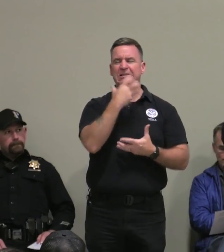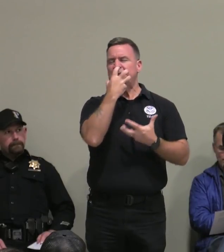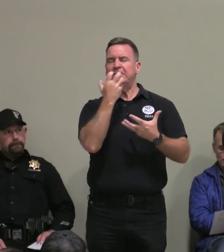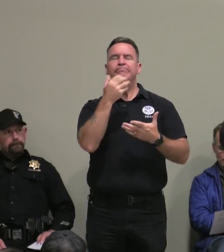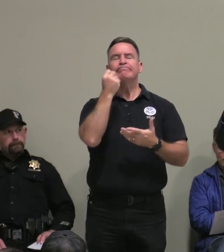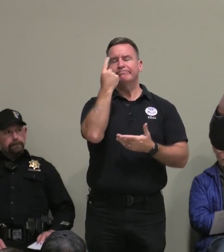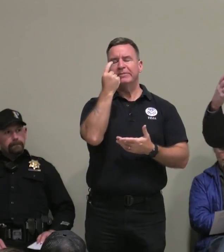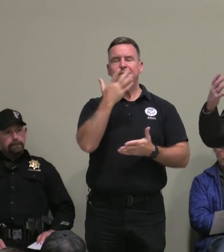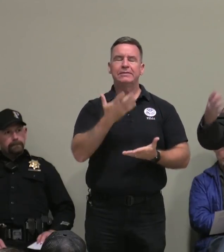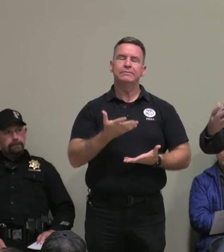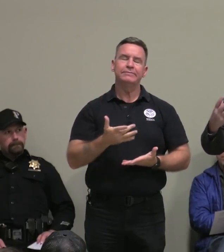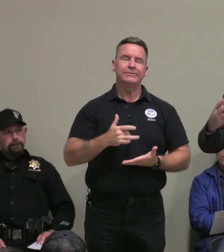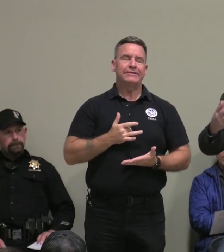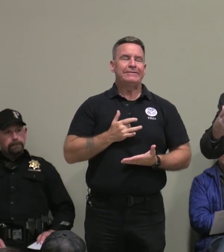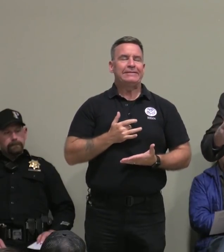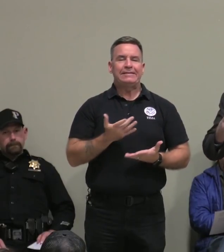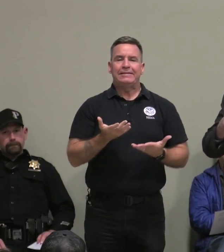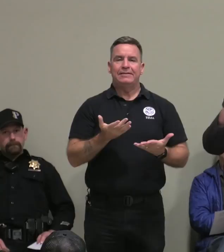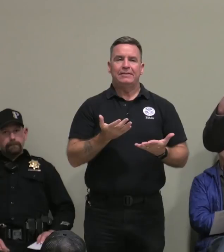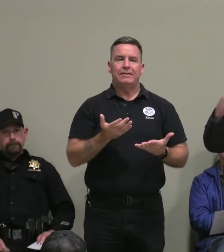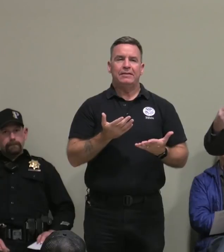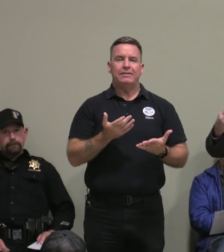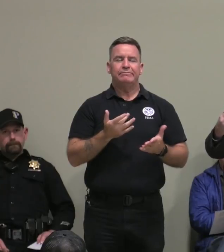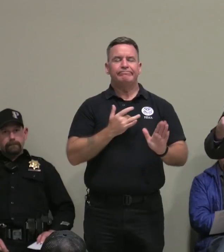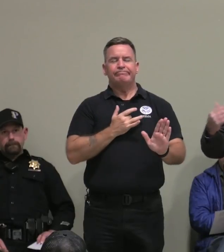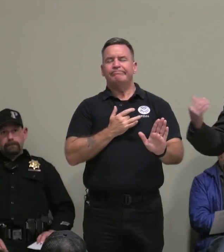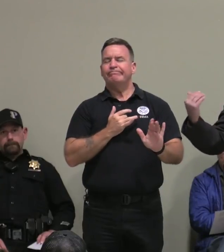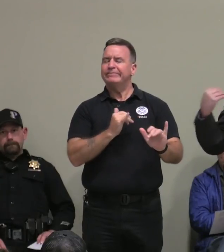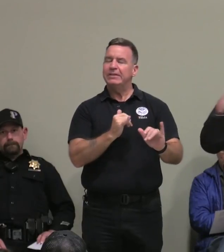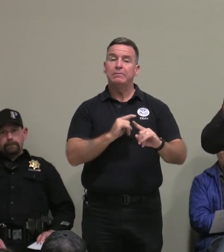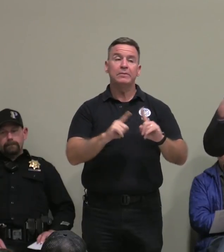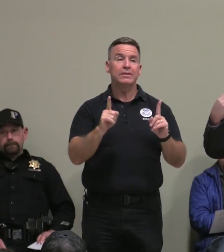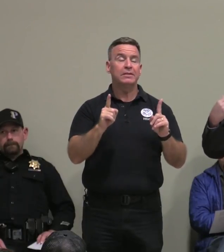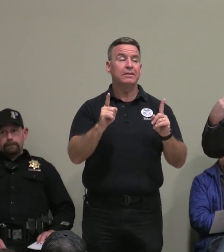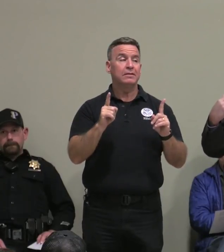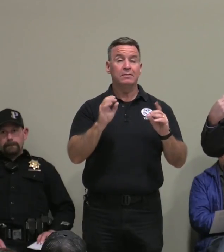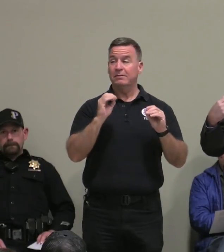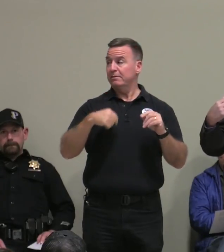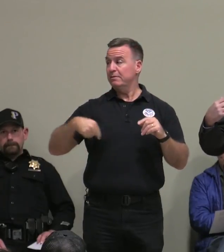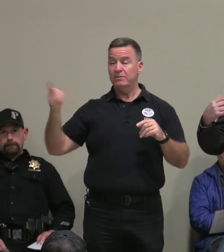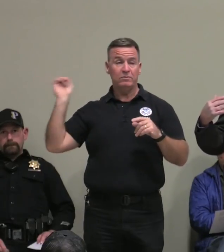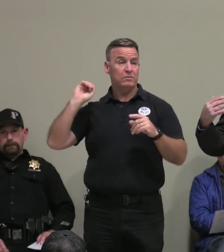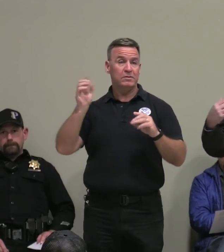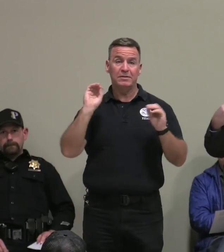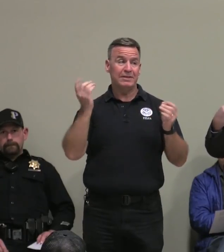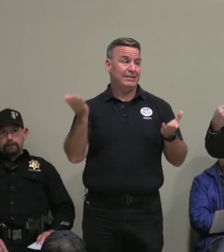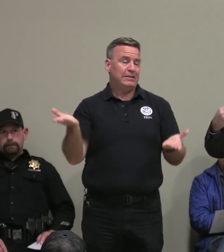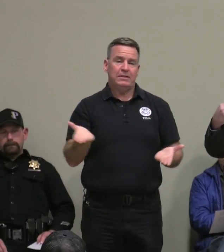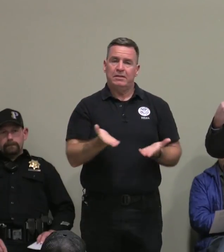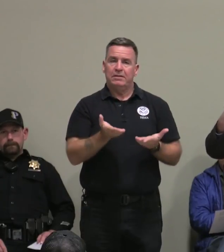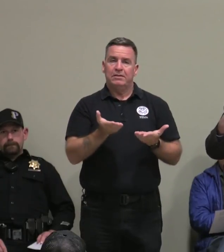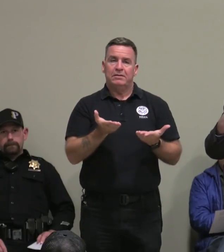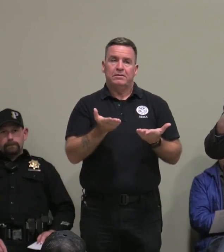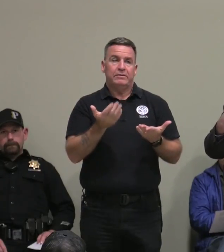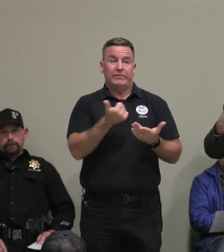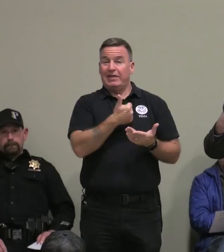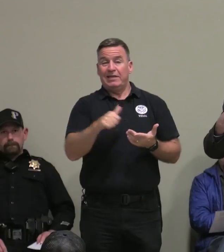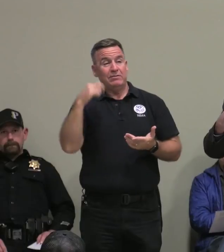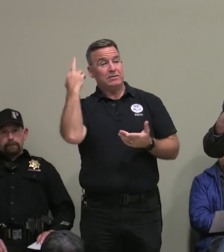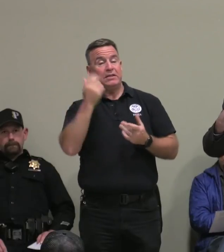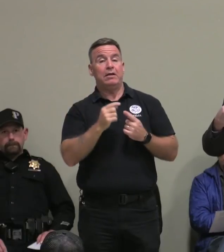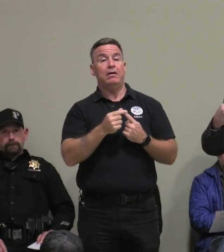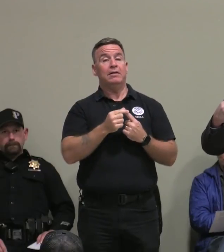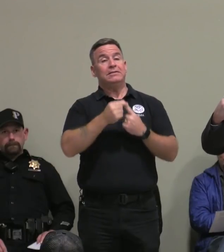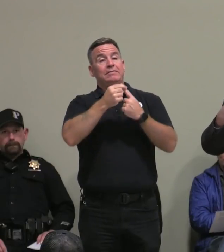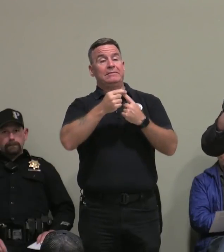I can feel like I can't empathize anymore with you, but nobody up here is here to do anything but to try to help you.